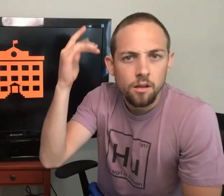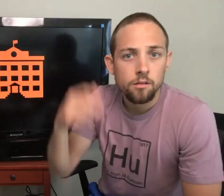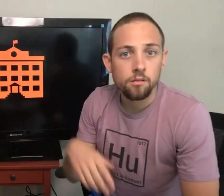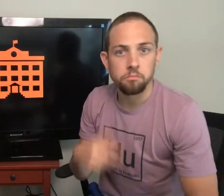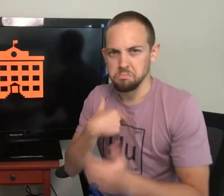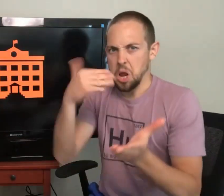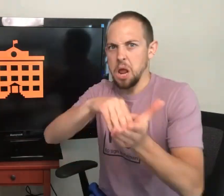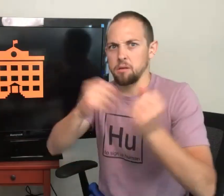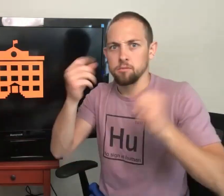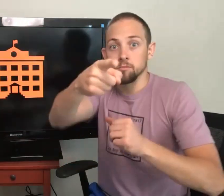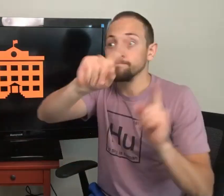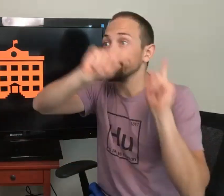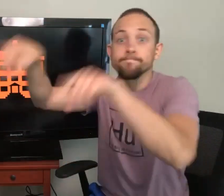Why do you go to school?